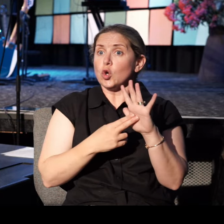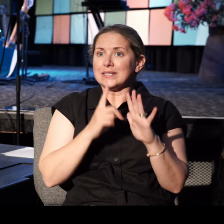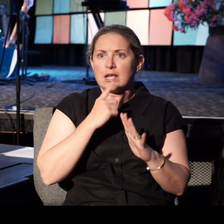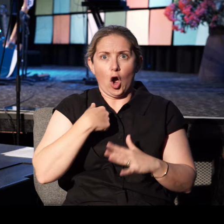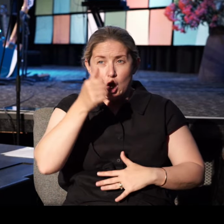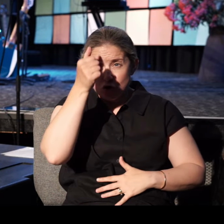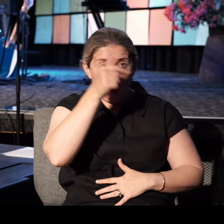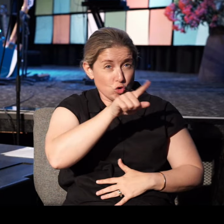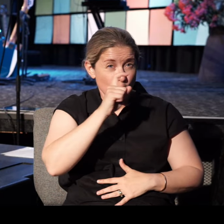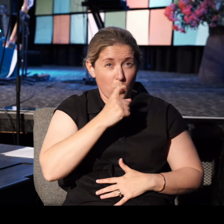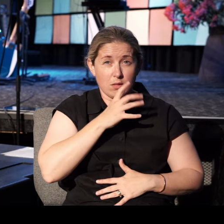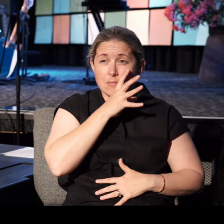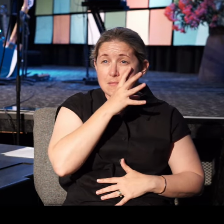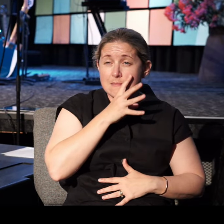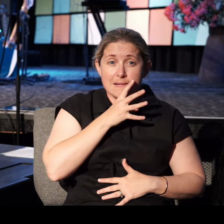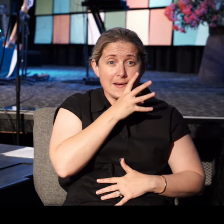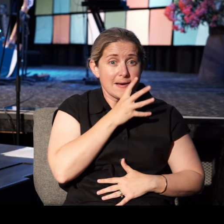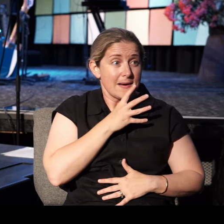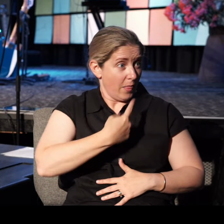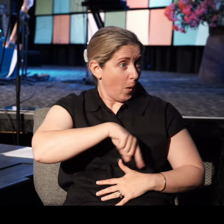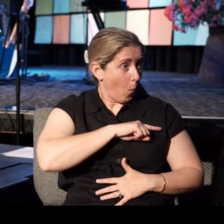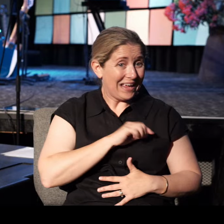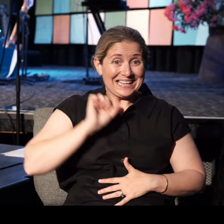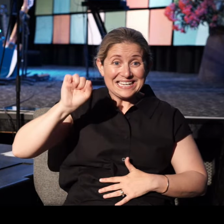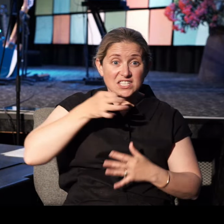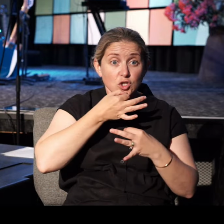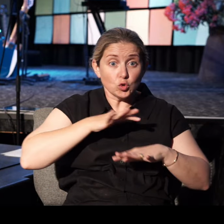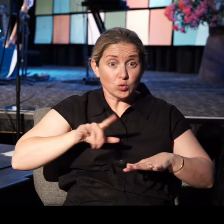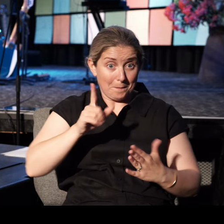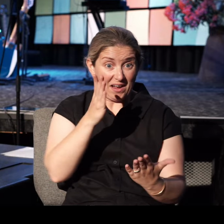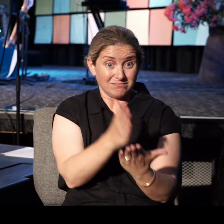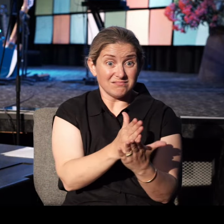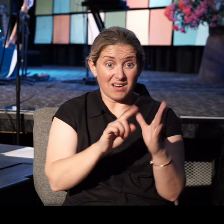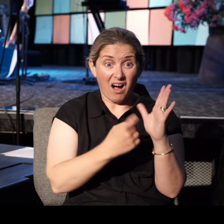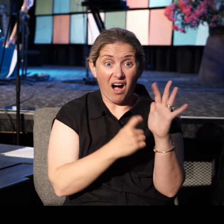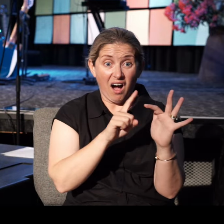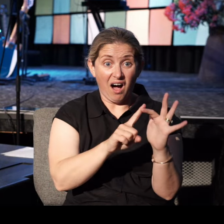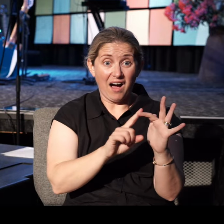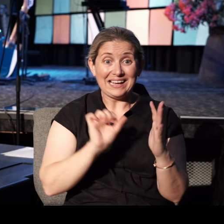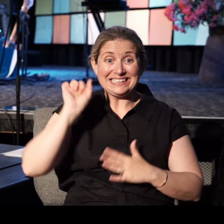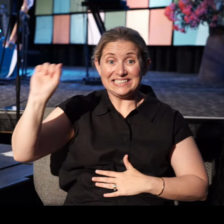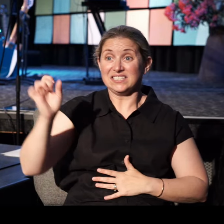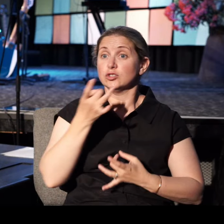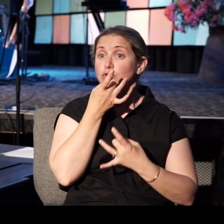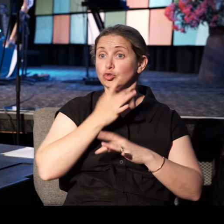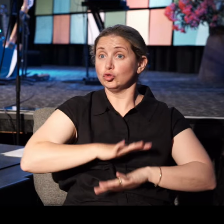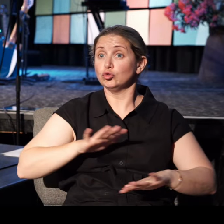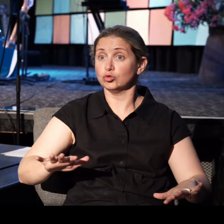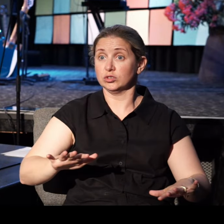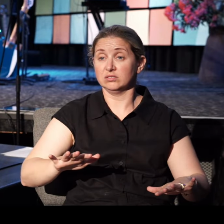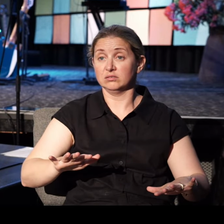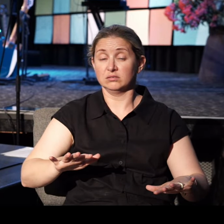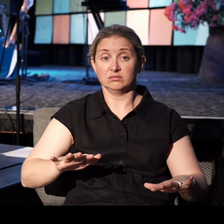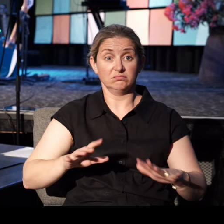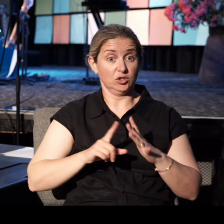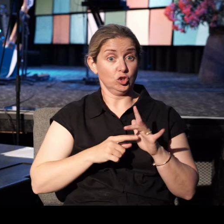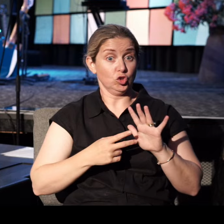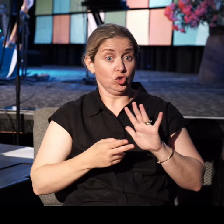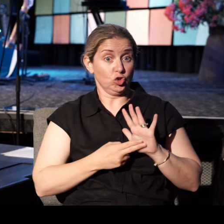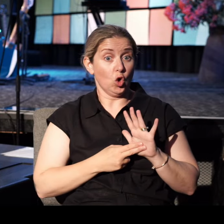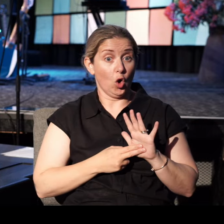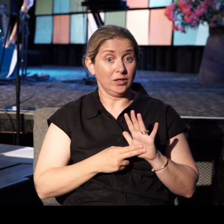this is mind-blowing, but that's what we are. We are the children of God. Children, John